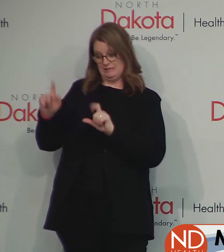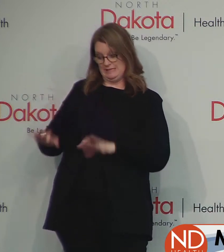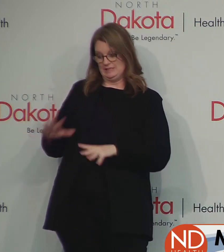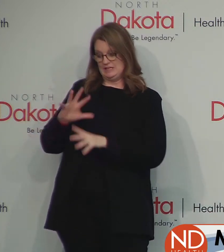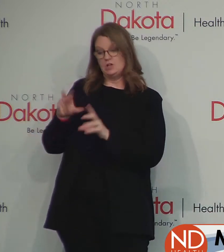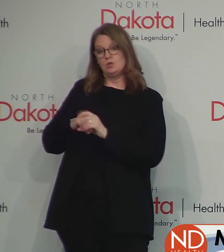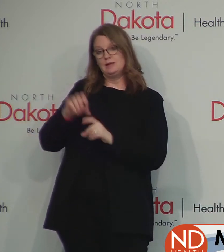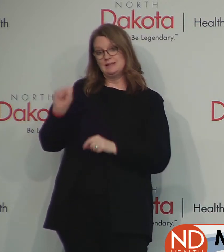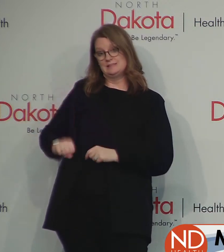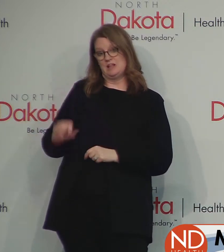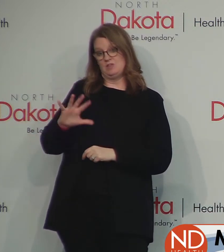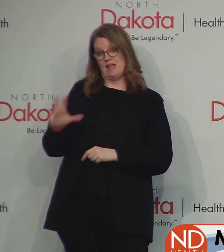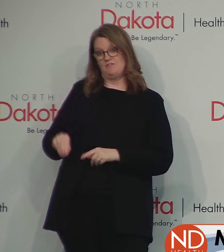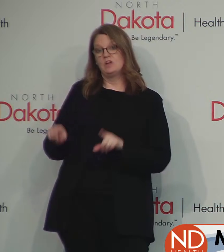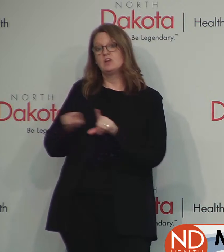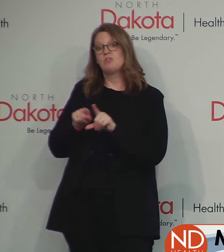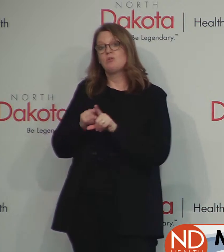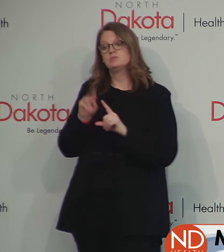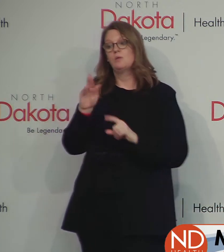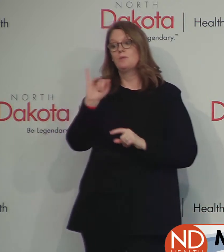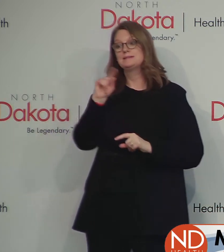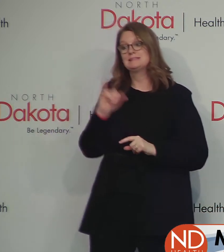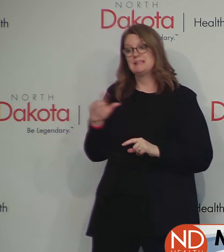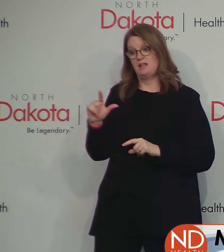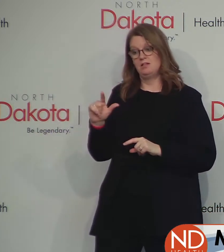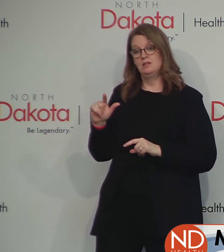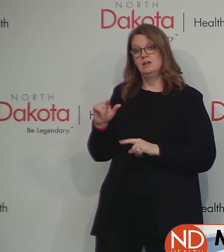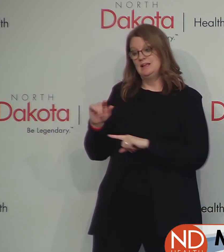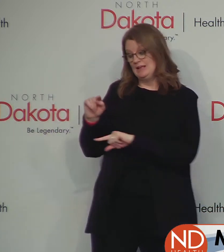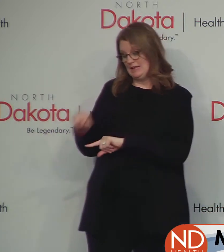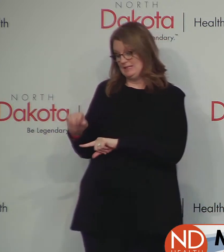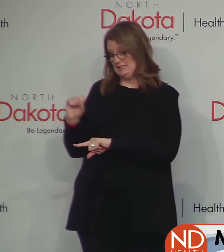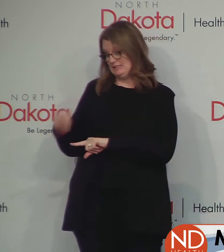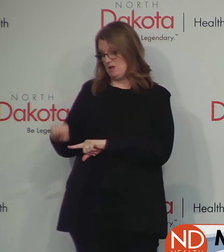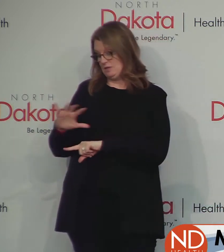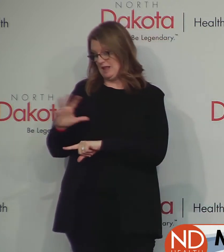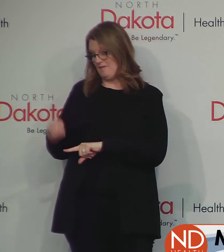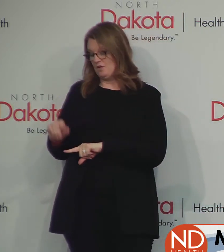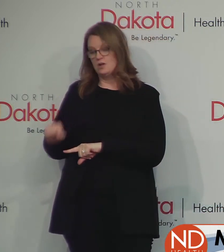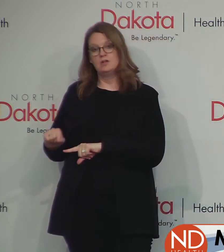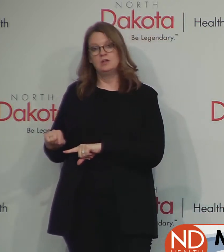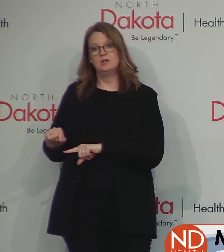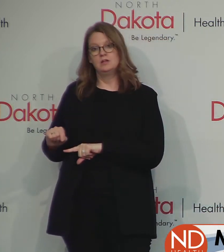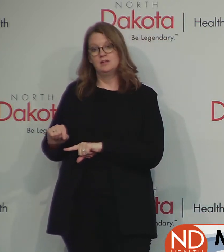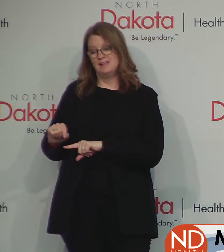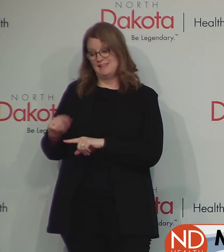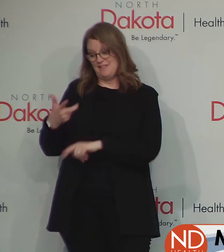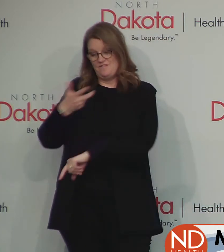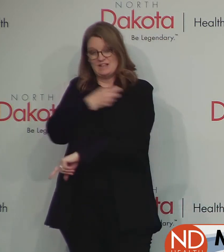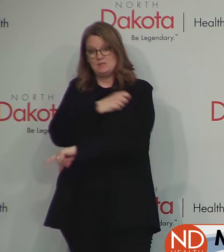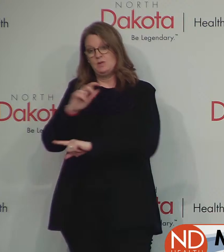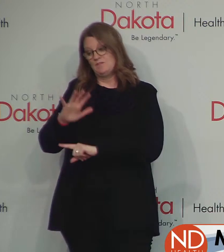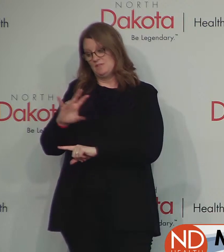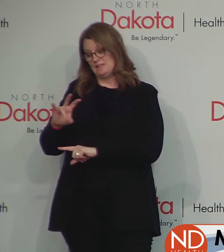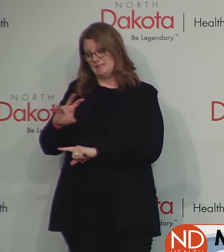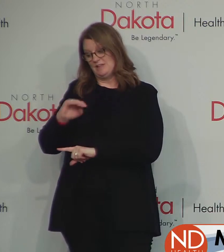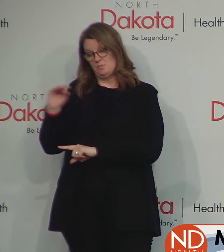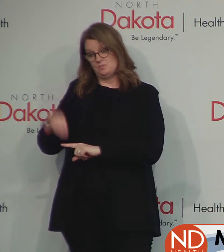South Africa and Brazil, and in South Africa, the vaccine was 57%